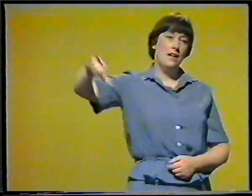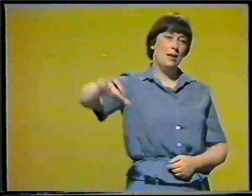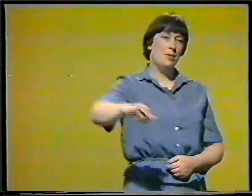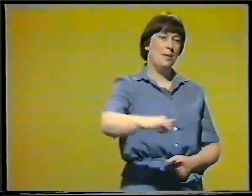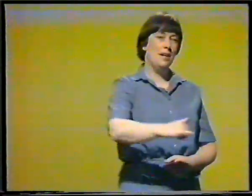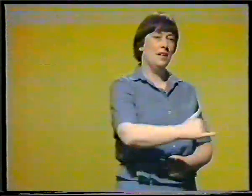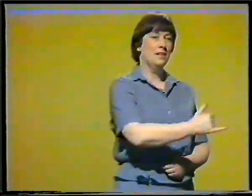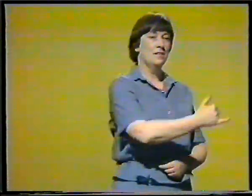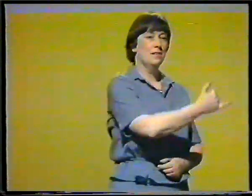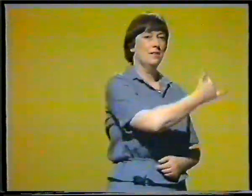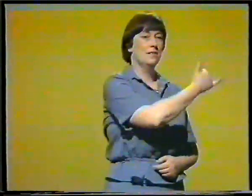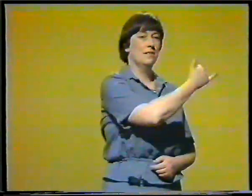Aeroplane.